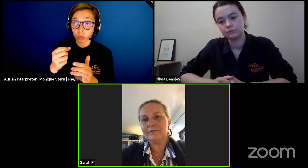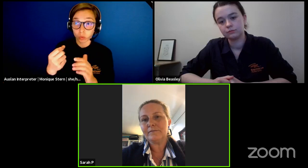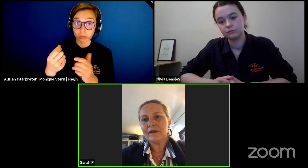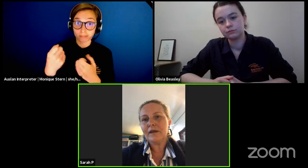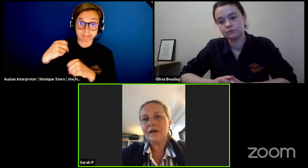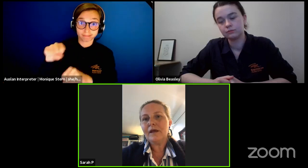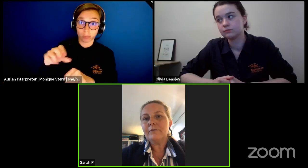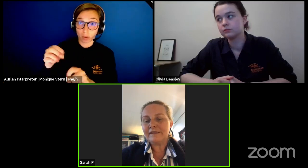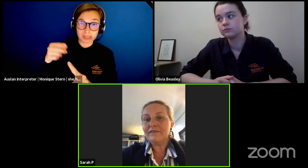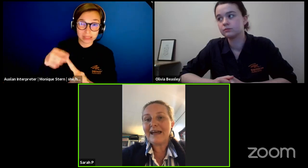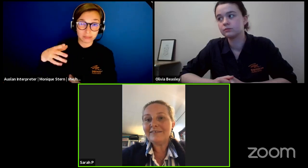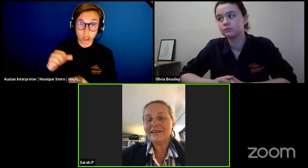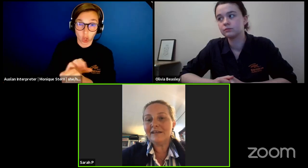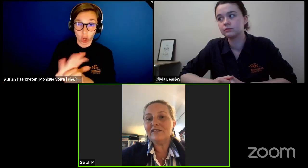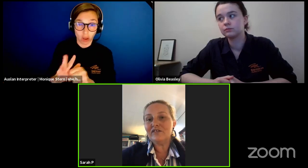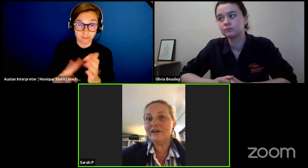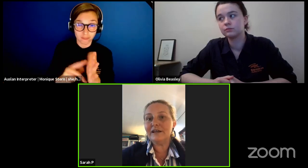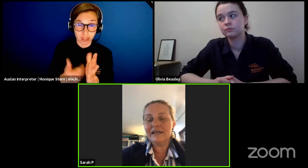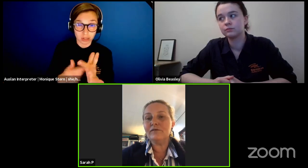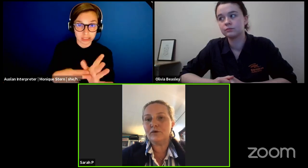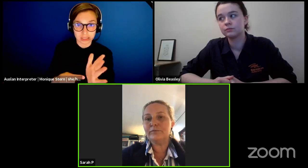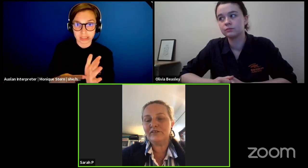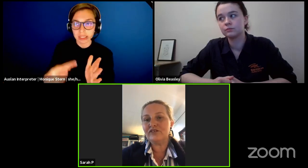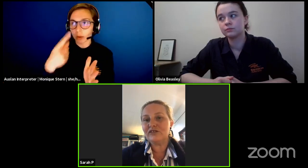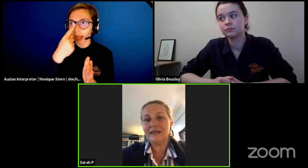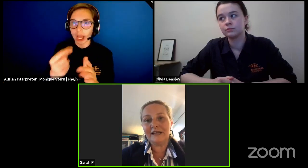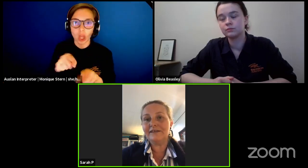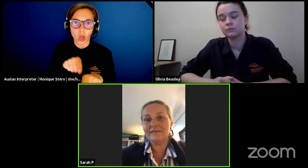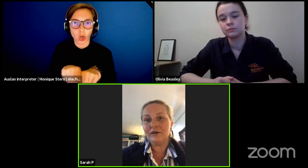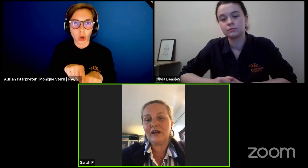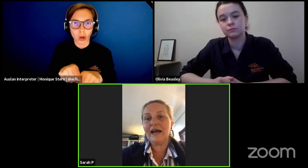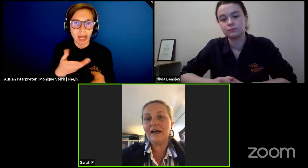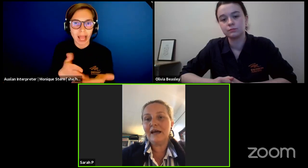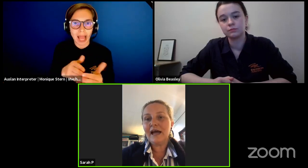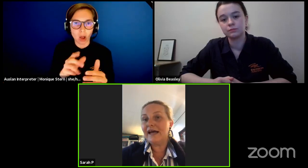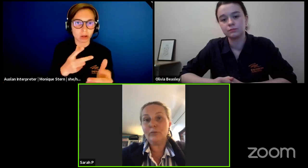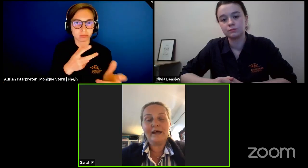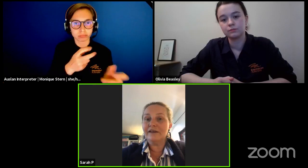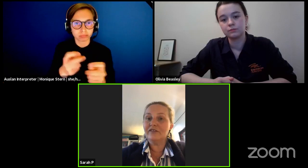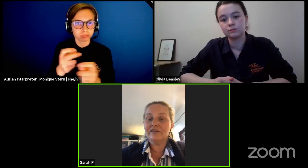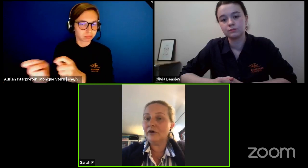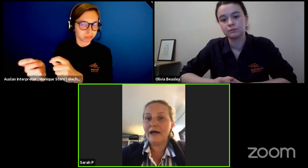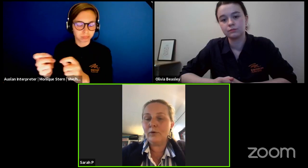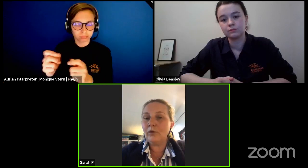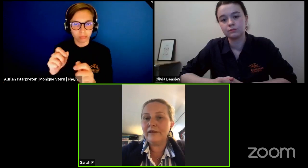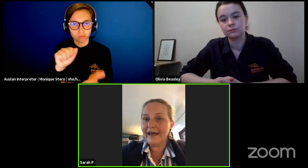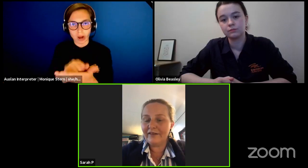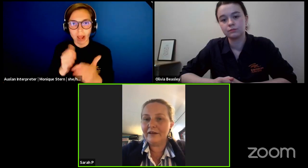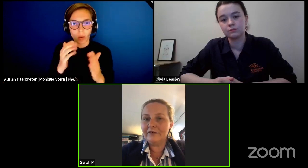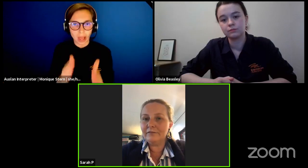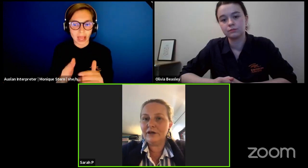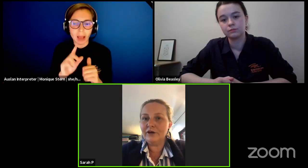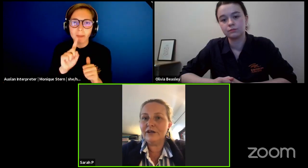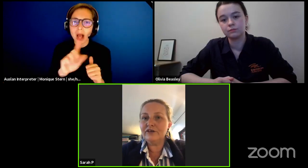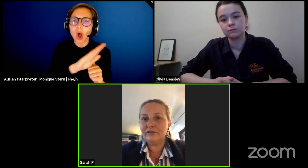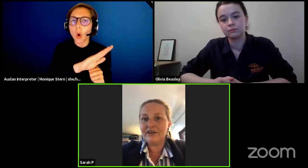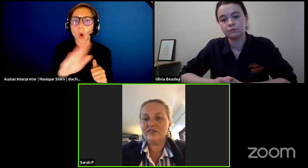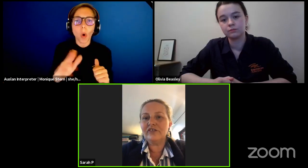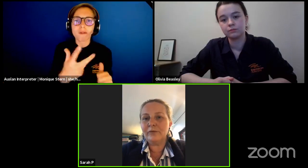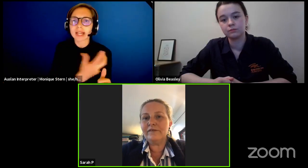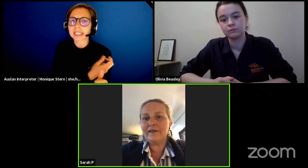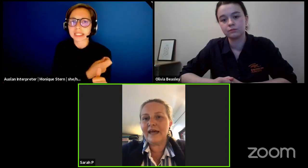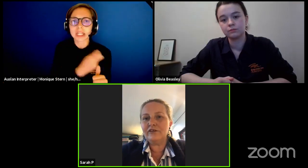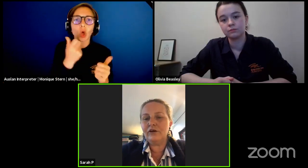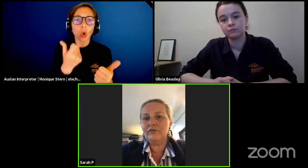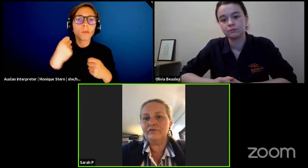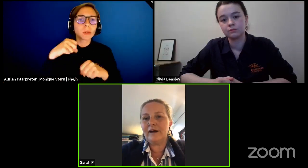variant. But the vaccines certainly give good protection against Delta, as well as all the other,